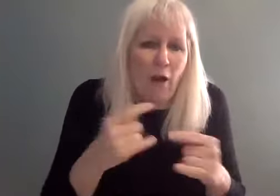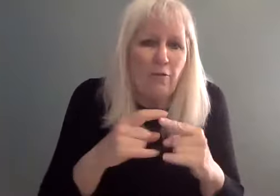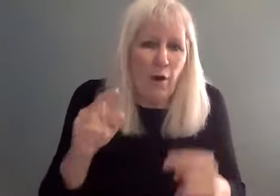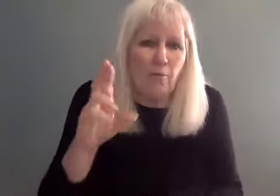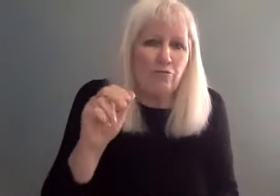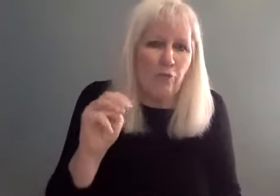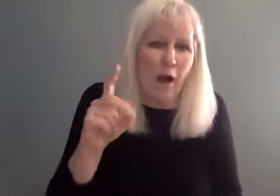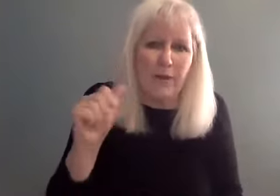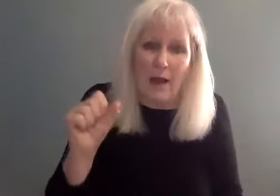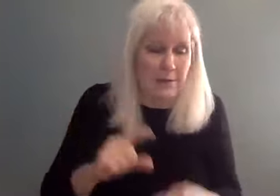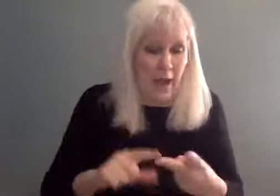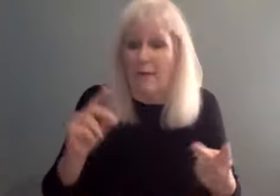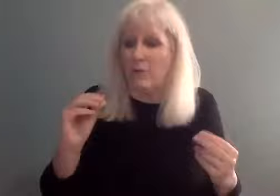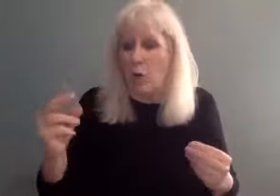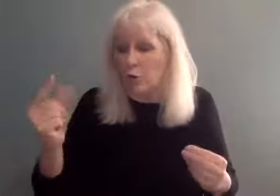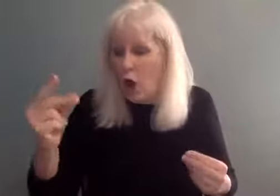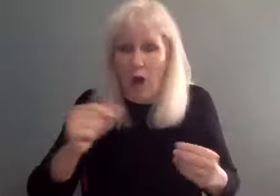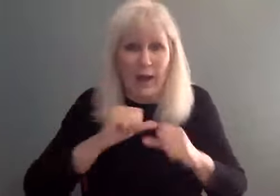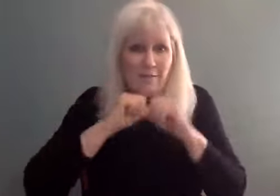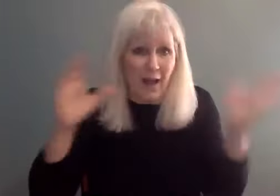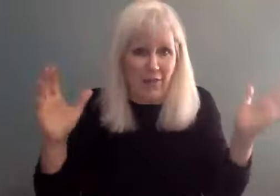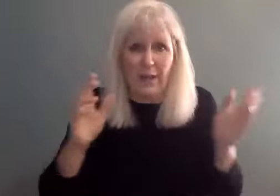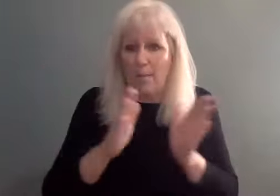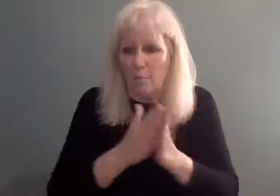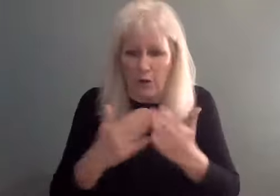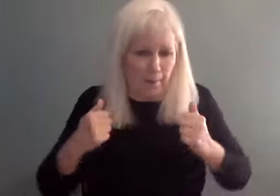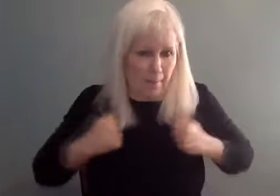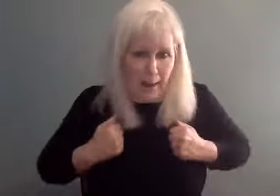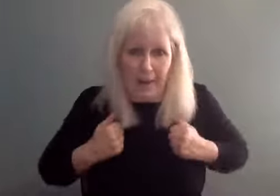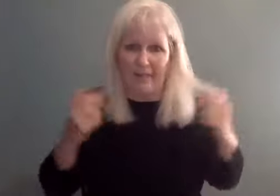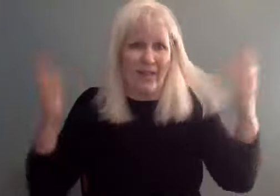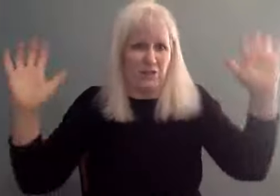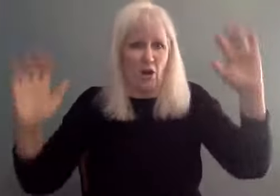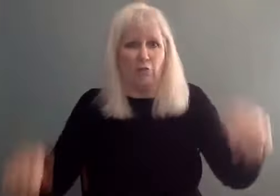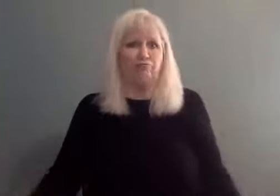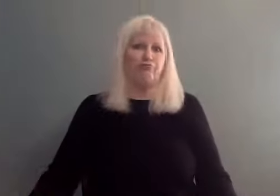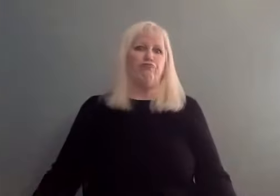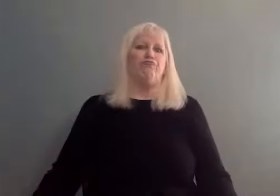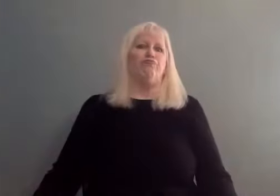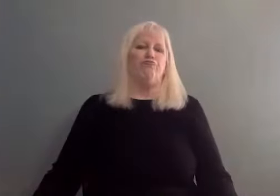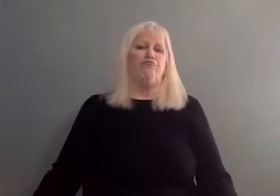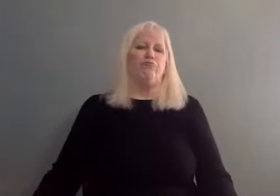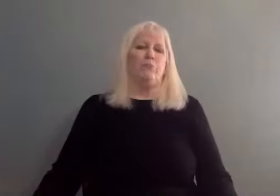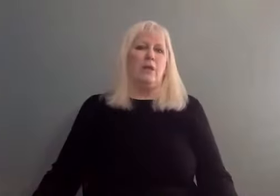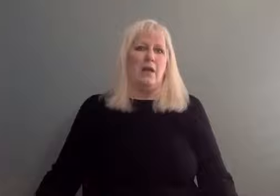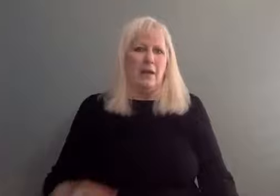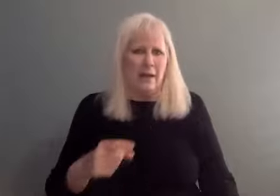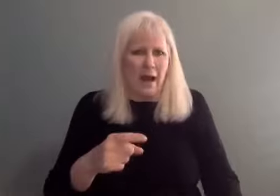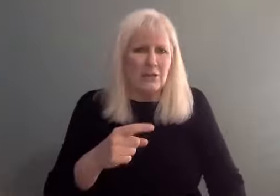no more anything, just that. And yeah, I would have had matching luggage. She said, it's good, we'll start. And